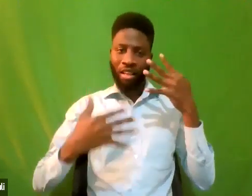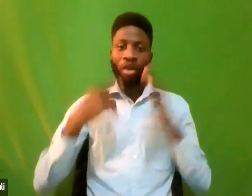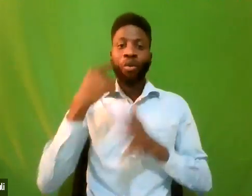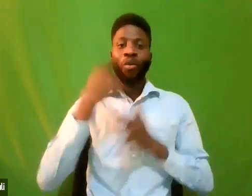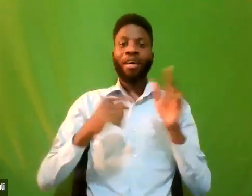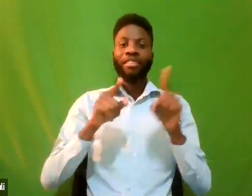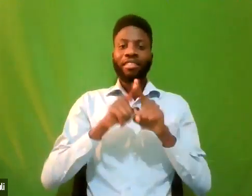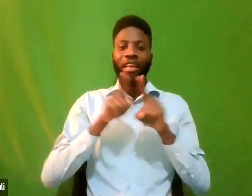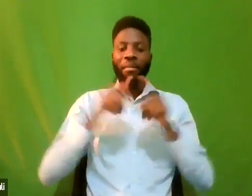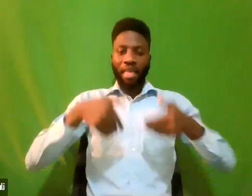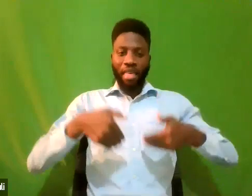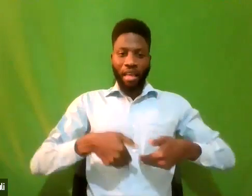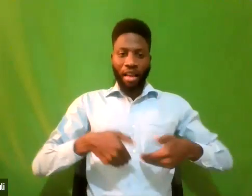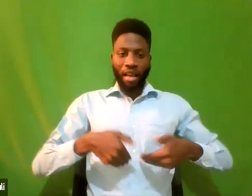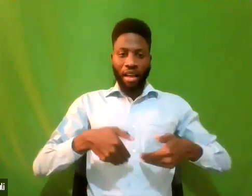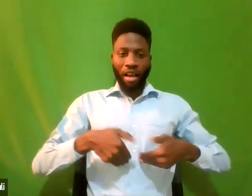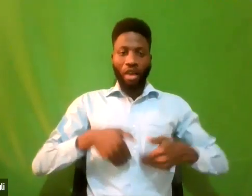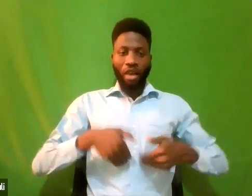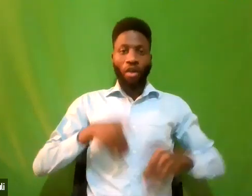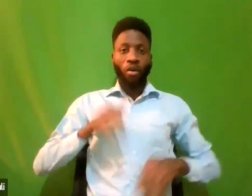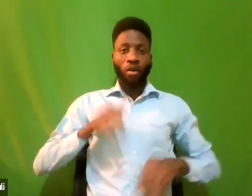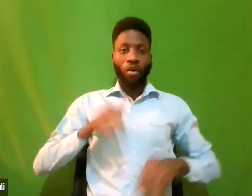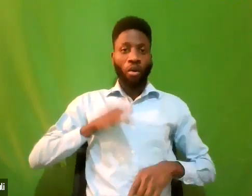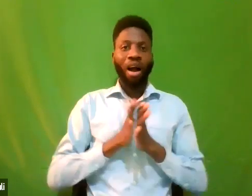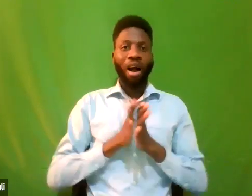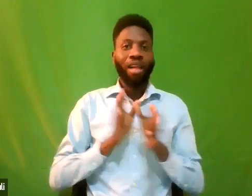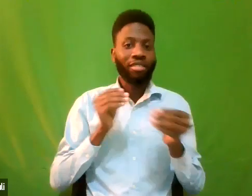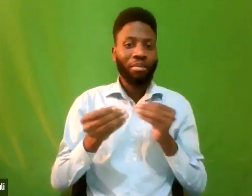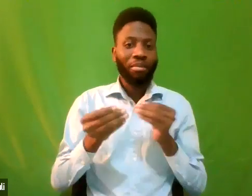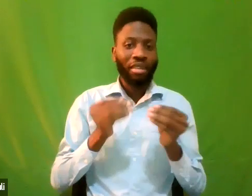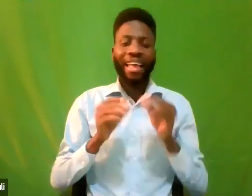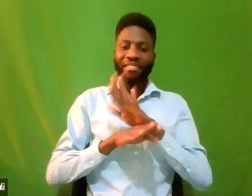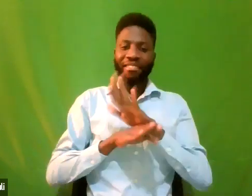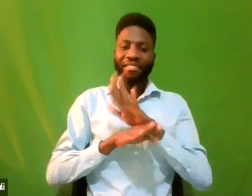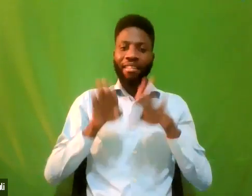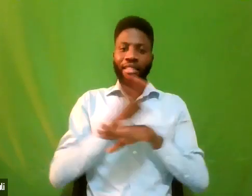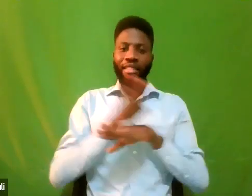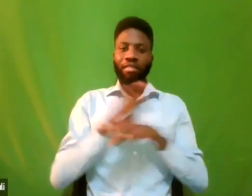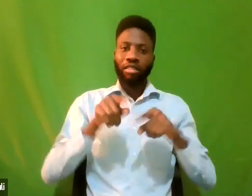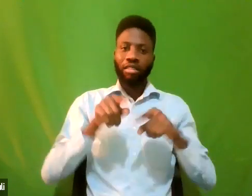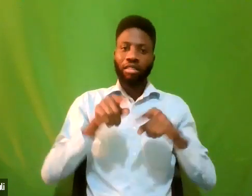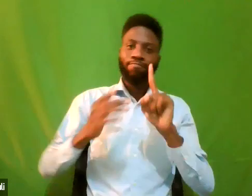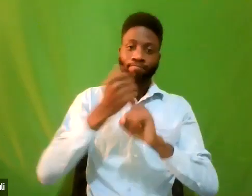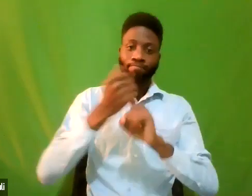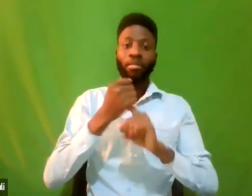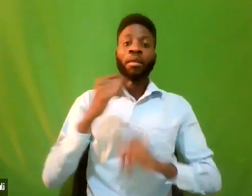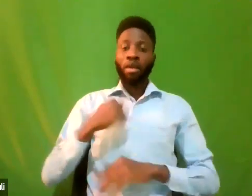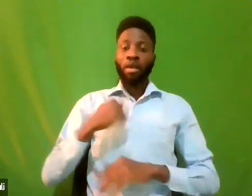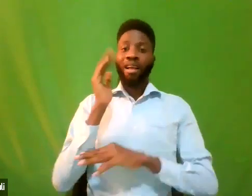disability and all that she has accomplished. So I am going to ask one of the students to